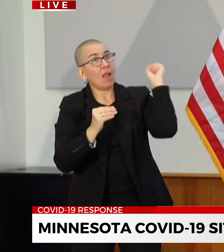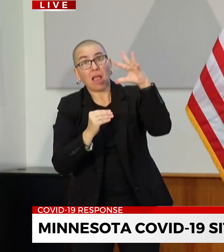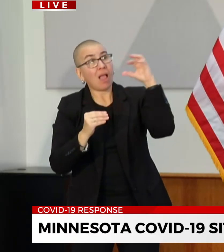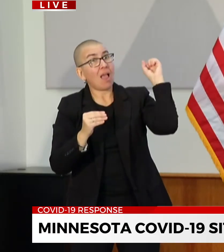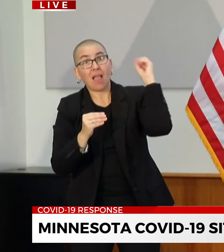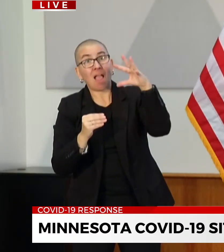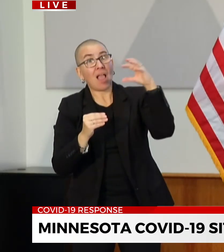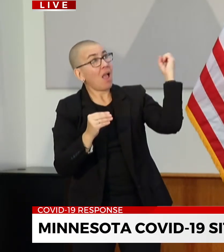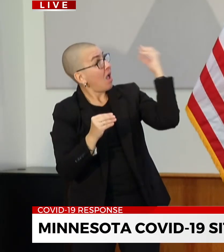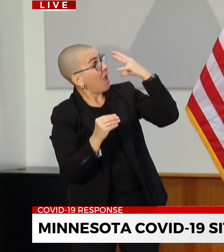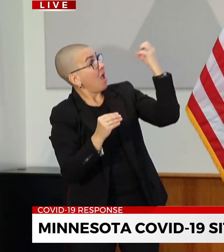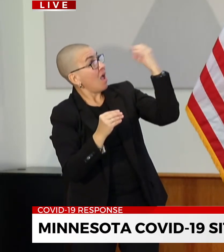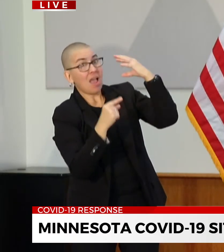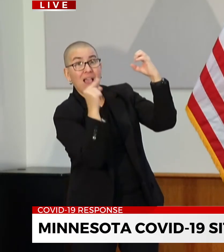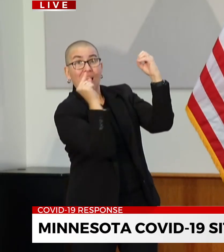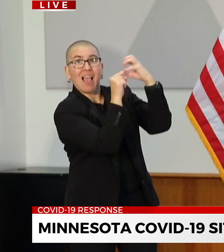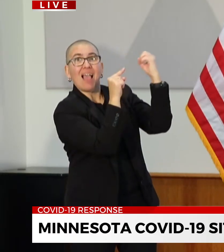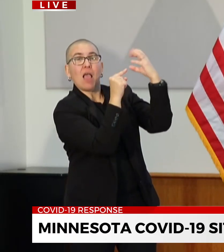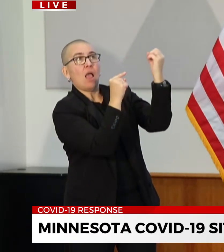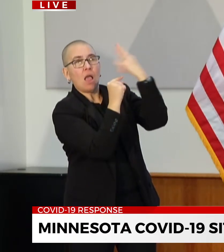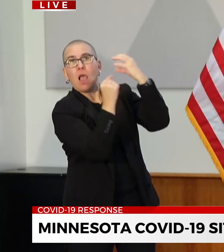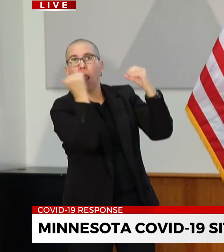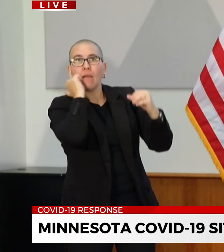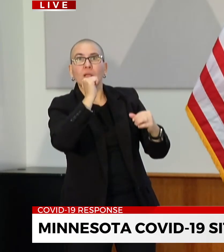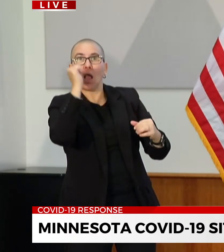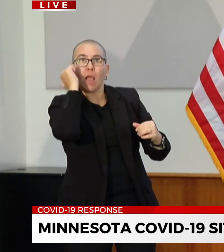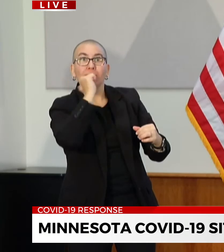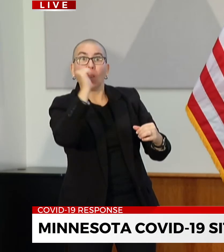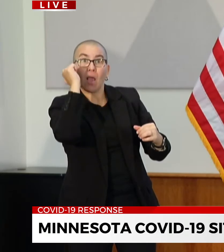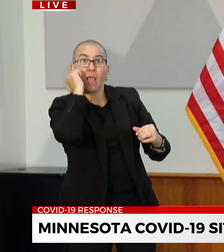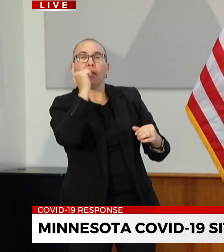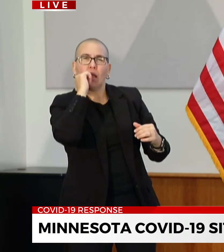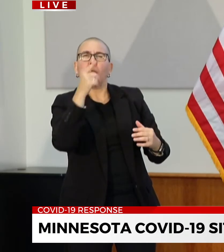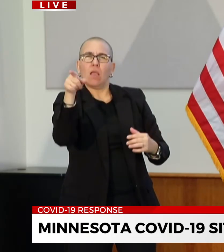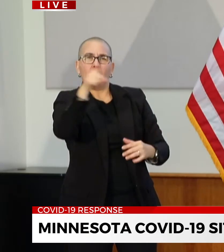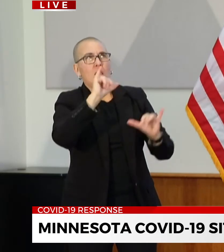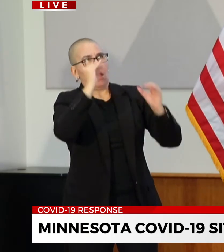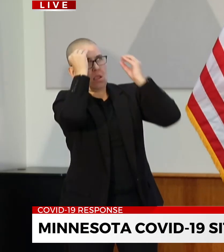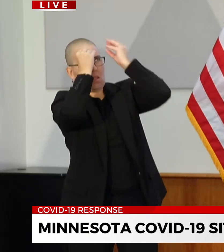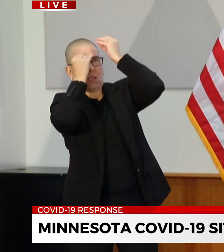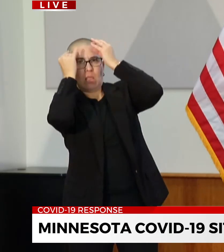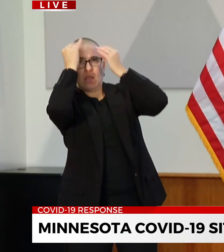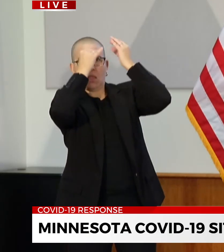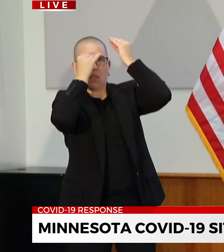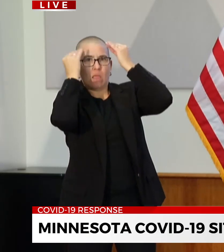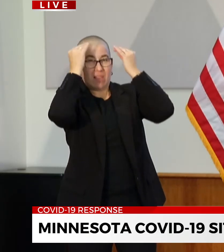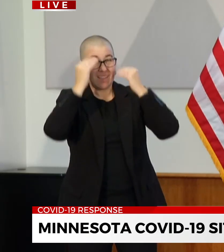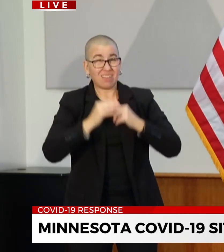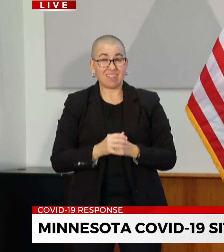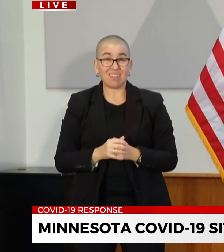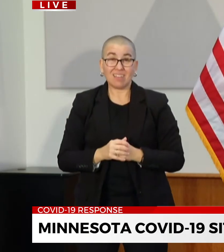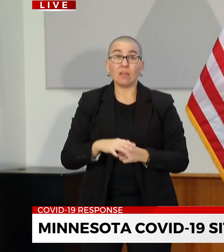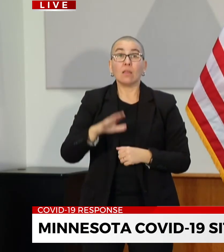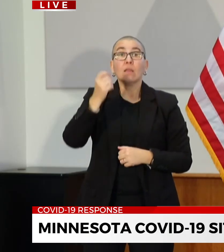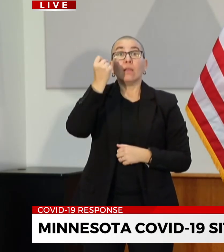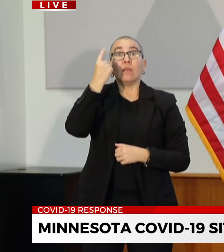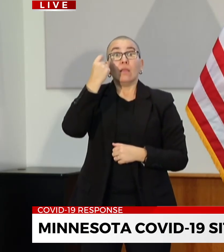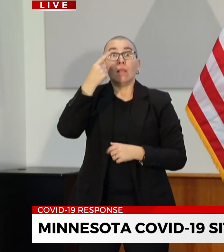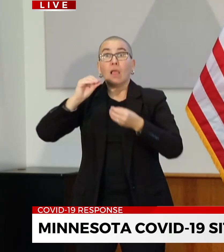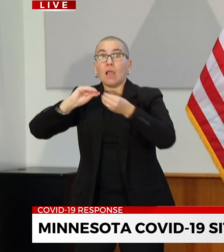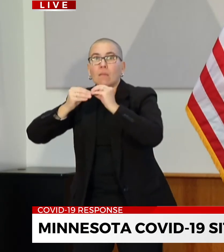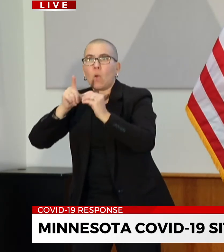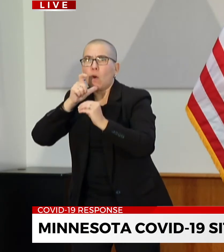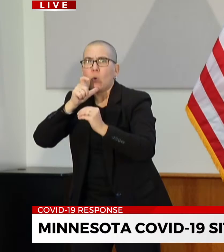health department each day is what we're reporting, which is not the same as the number of people that actually died on a